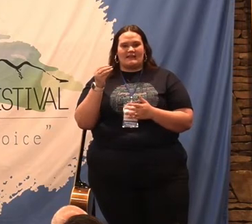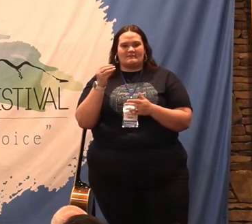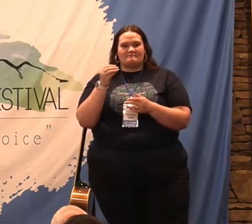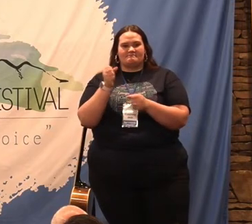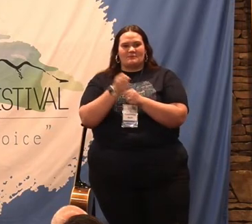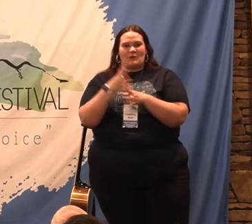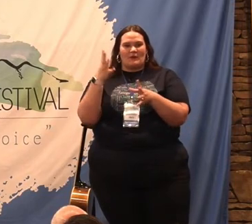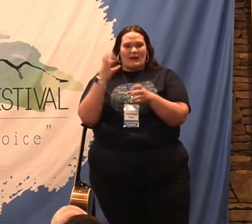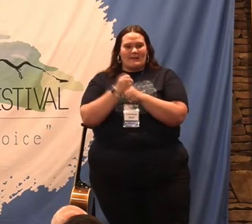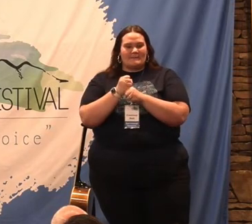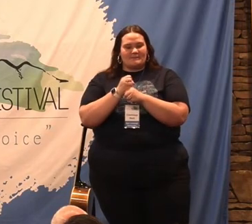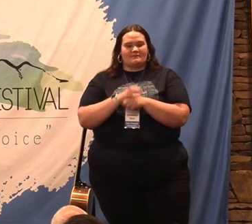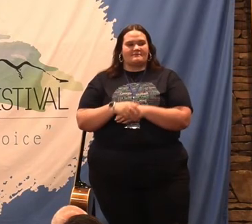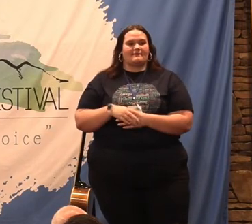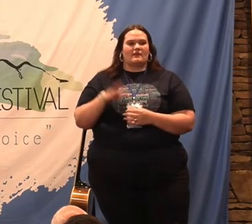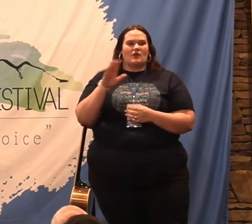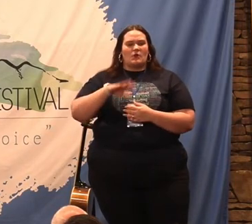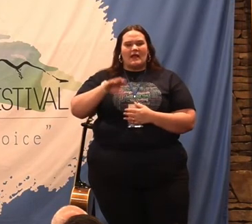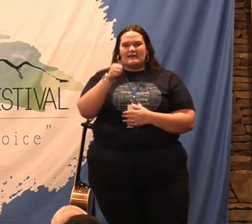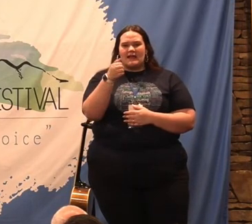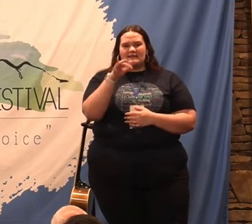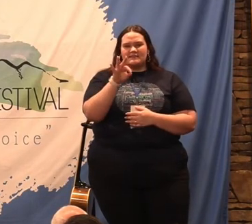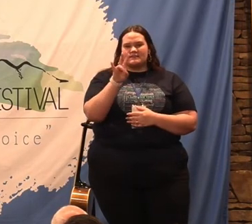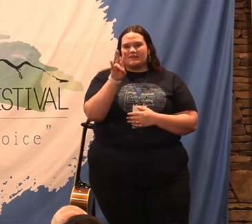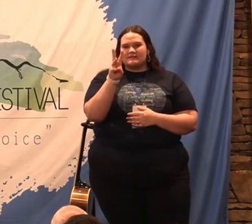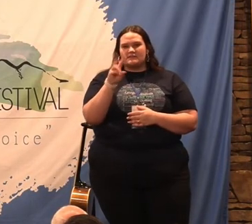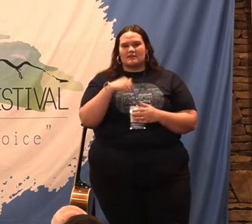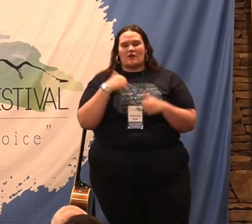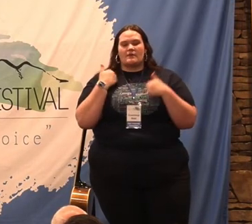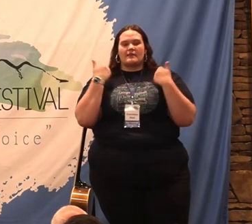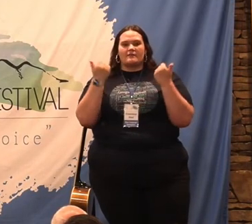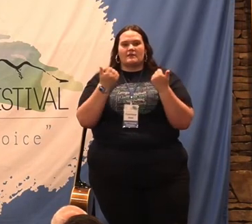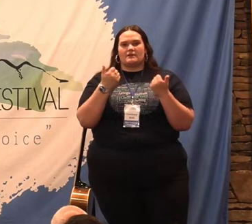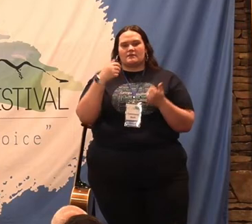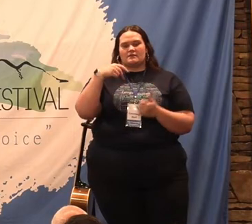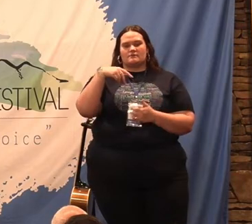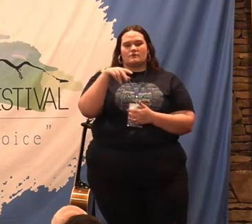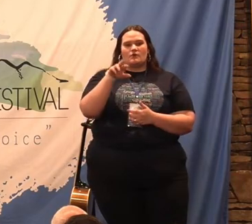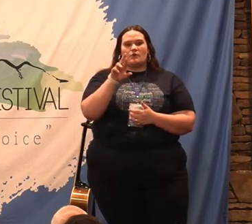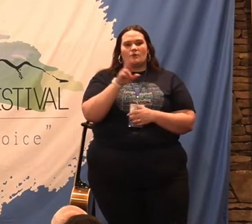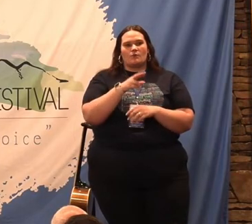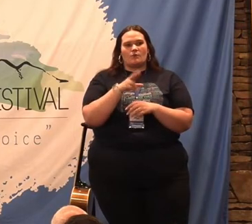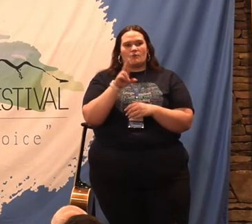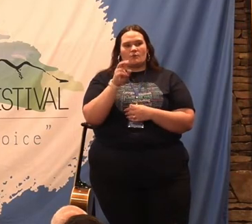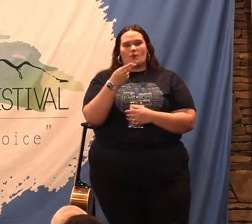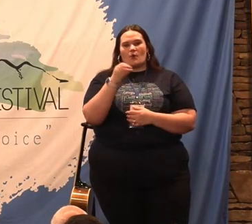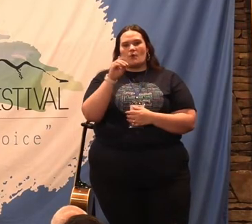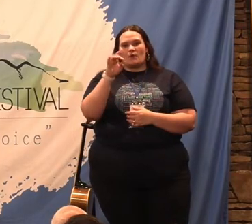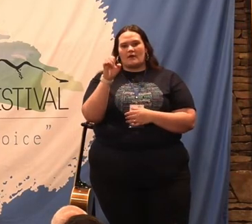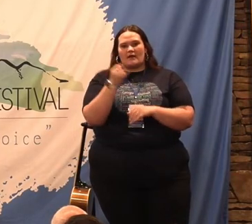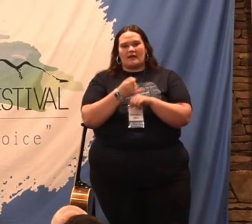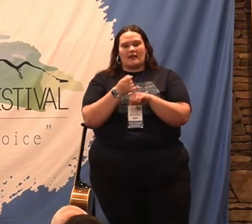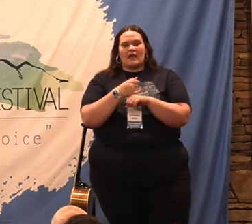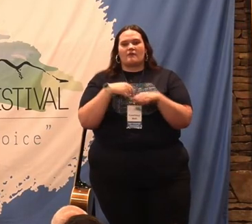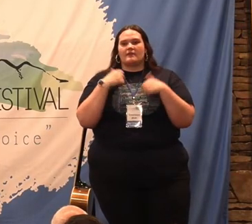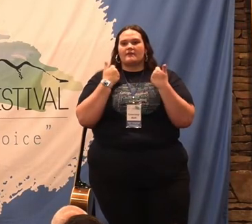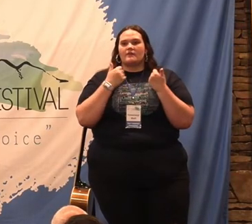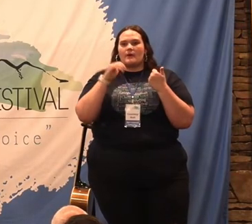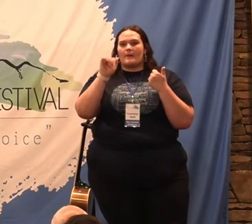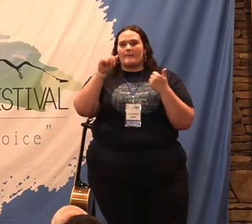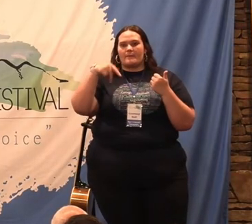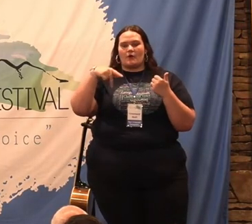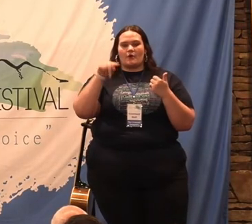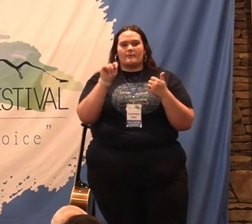Around 1976, I was living in Providence, Rhode Island. I was living in an apartment across the street from a